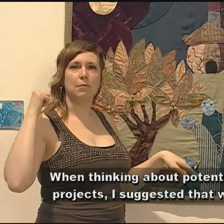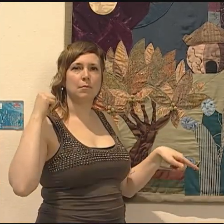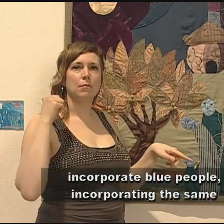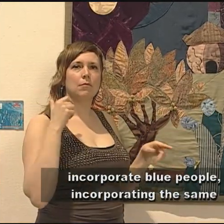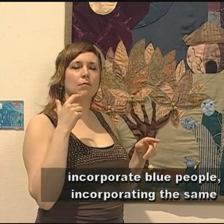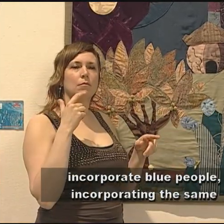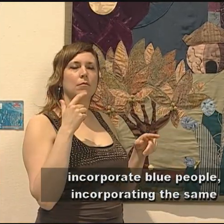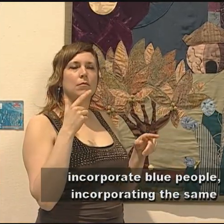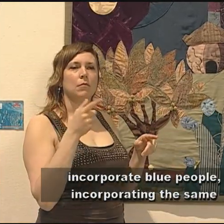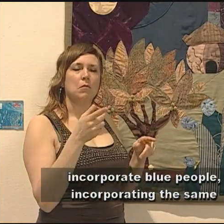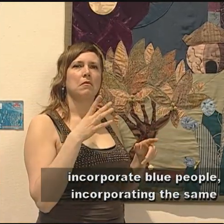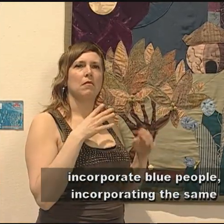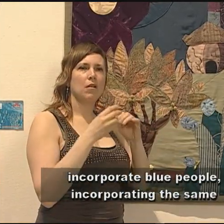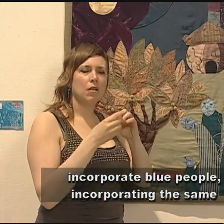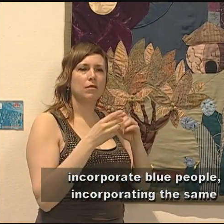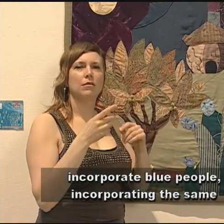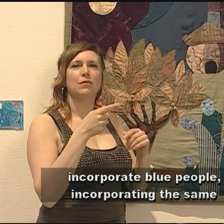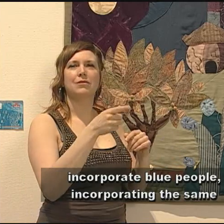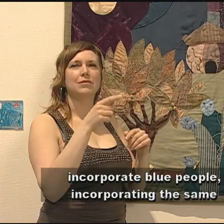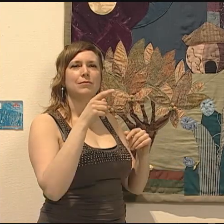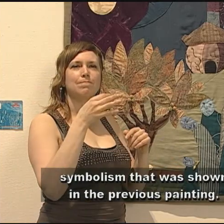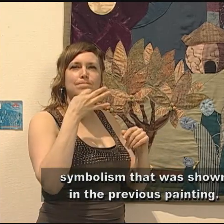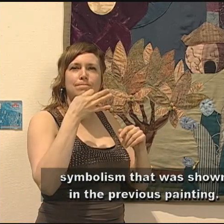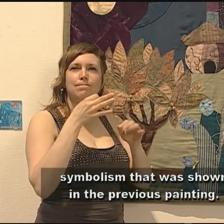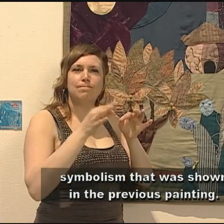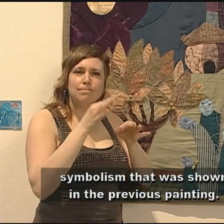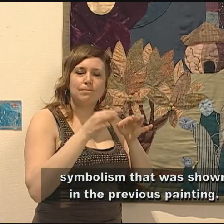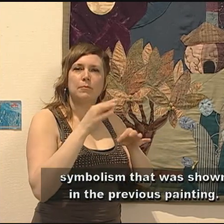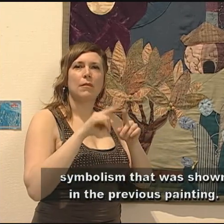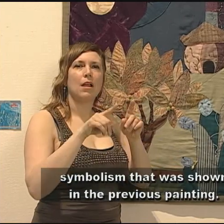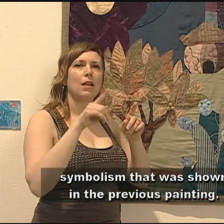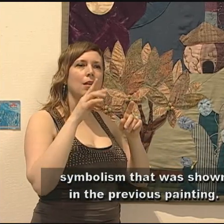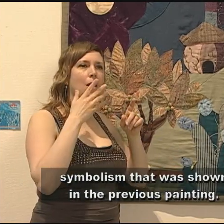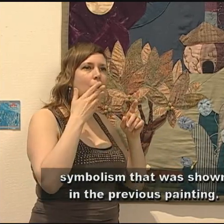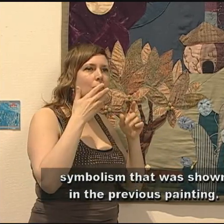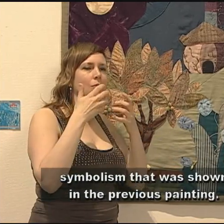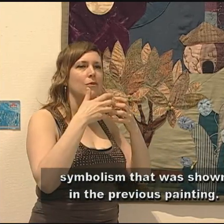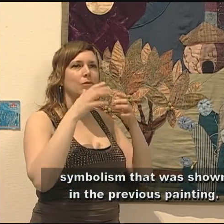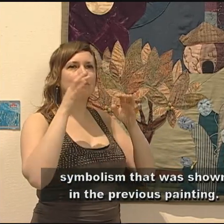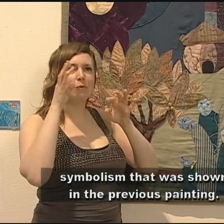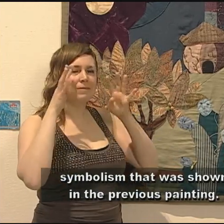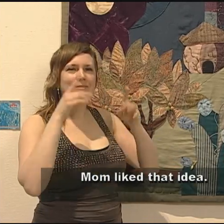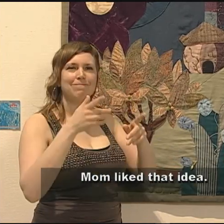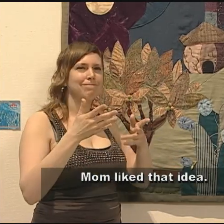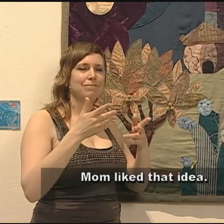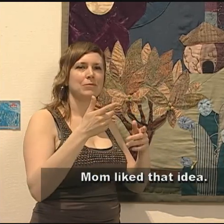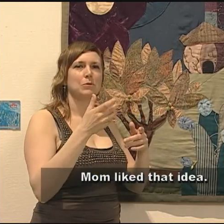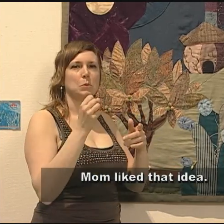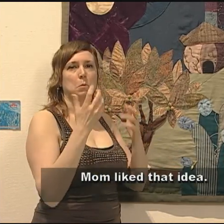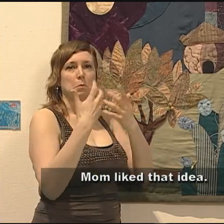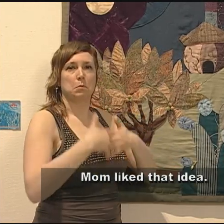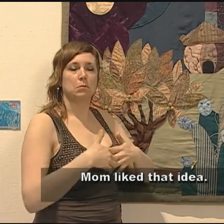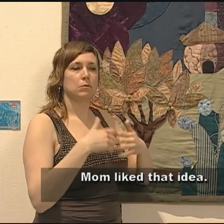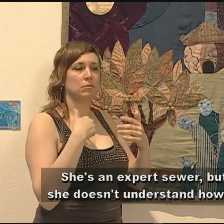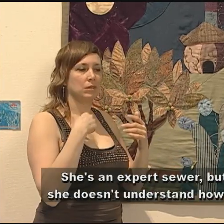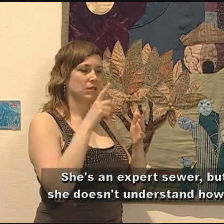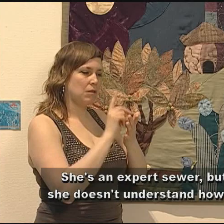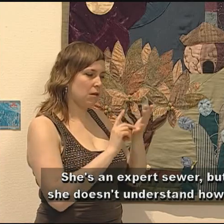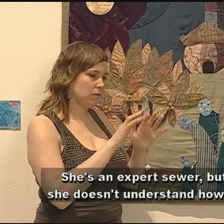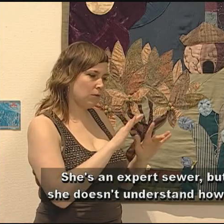I suggested that we incorporate blue people, incorporating the same symbolism that was shown in the previous painting. Mom liked that idea.